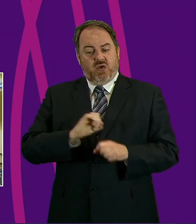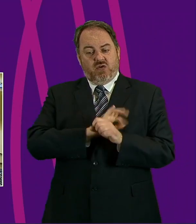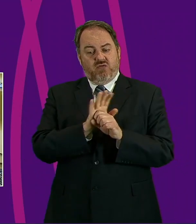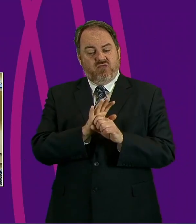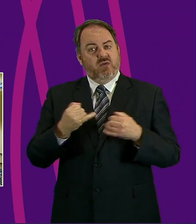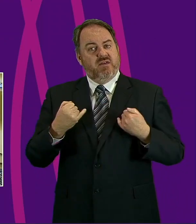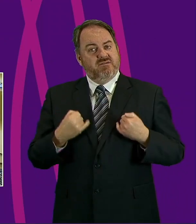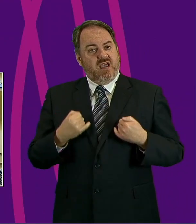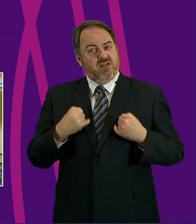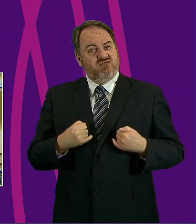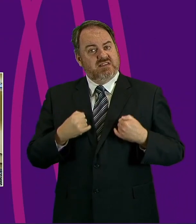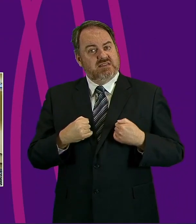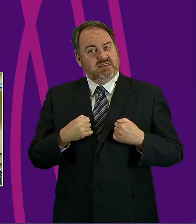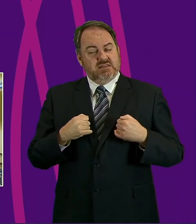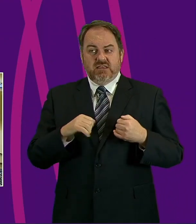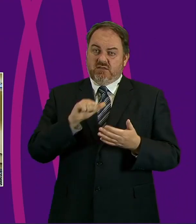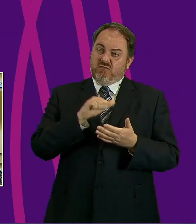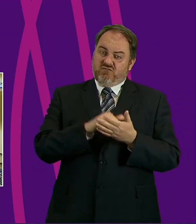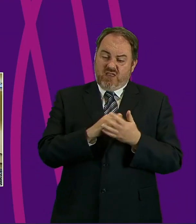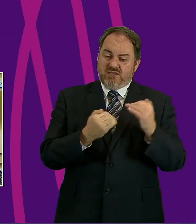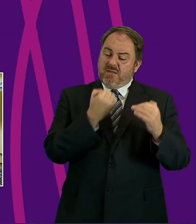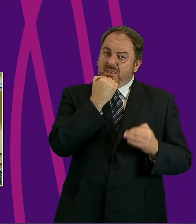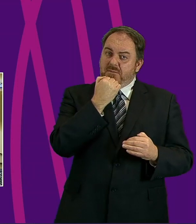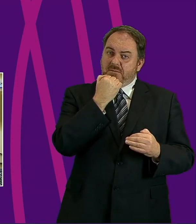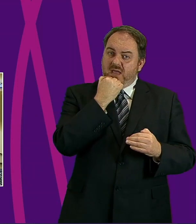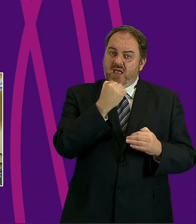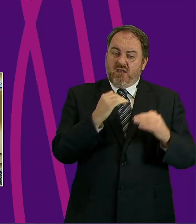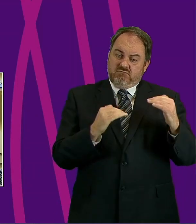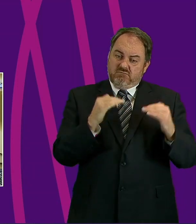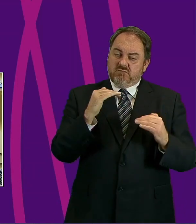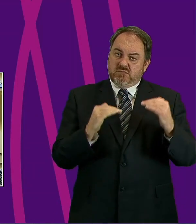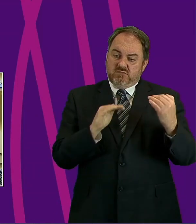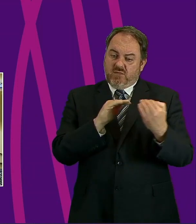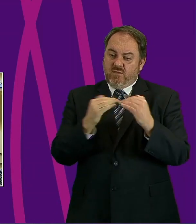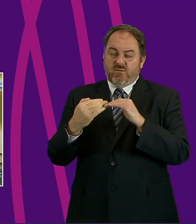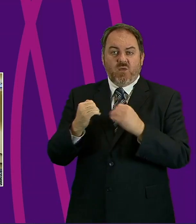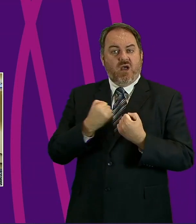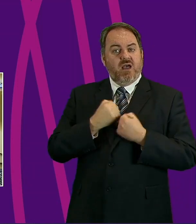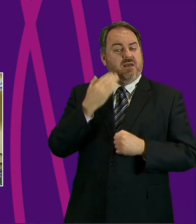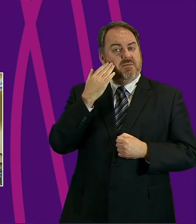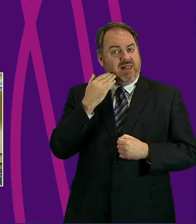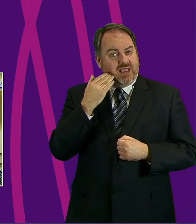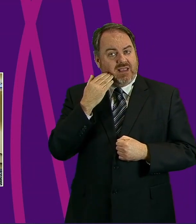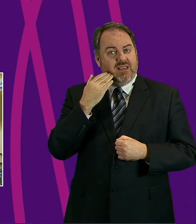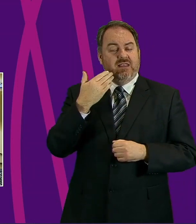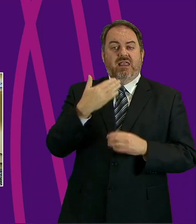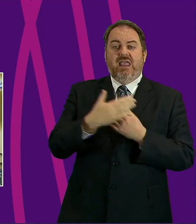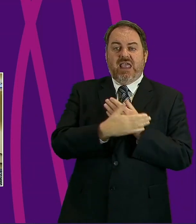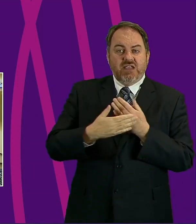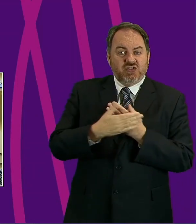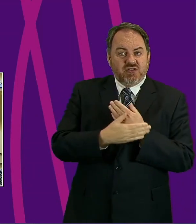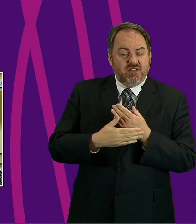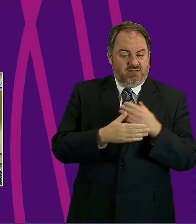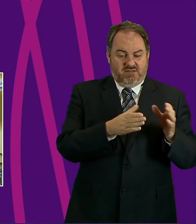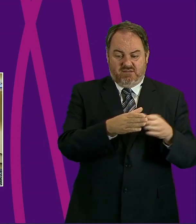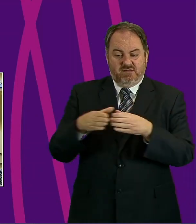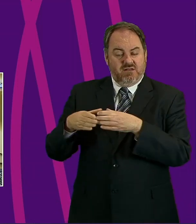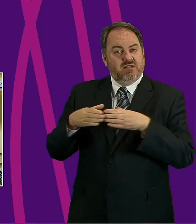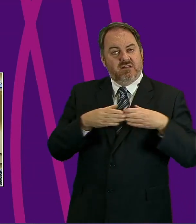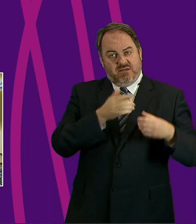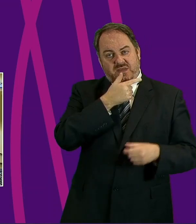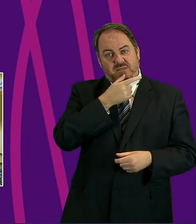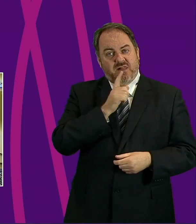than would be expected given the size of our Black, Asian and minority ethnic population. I know that none of these statistical patterns will